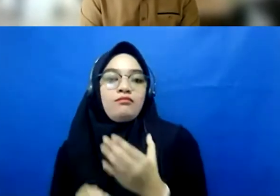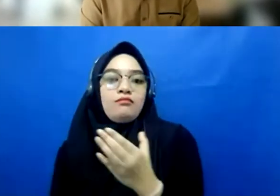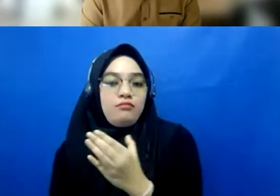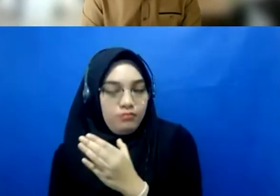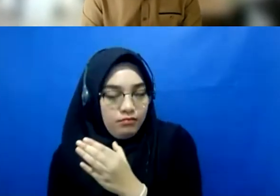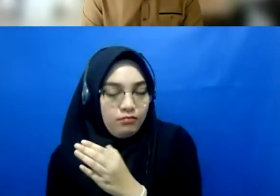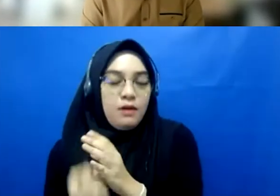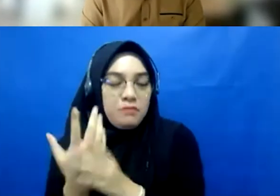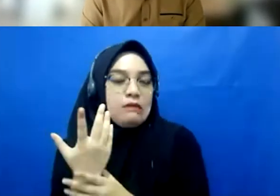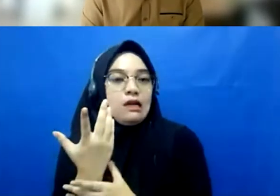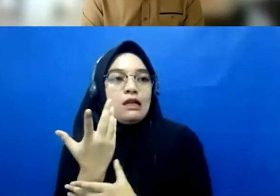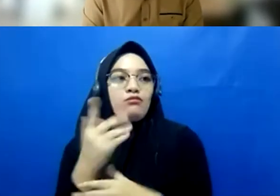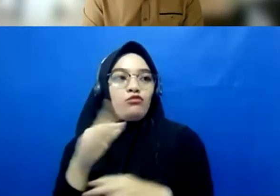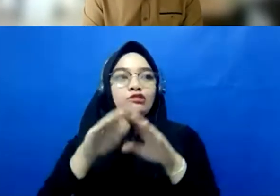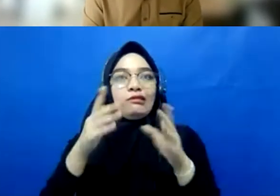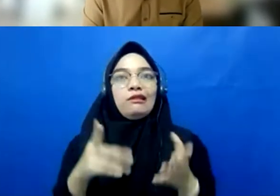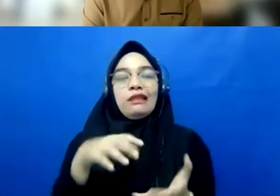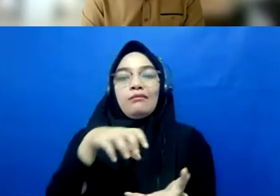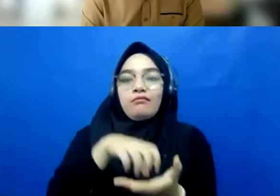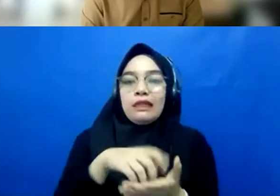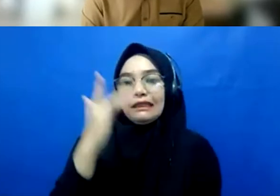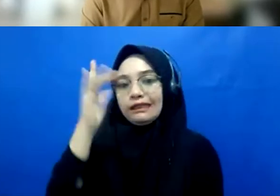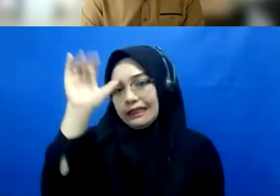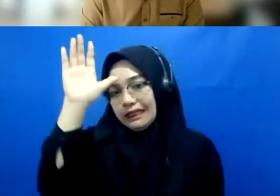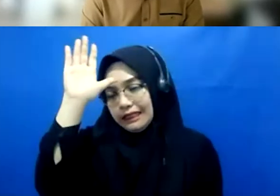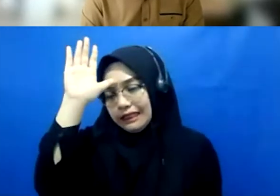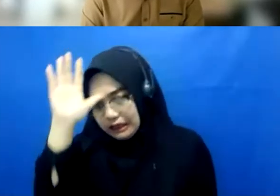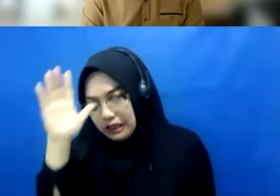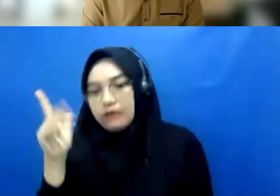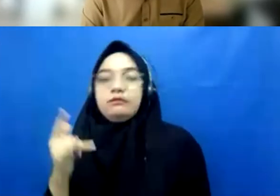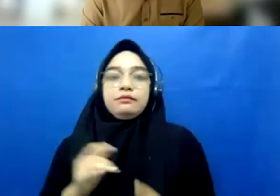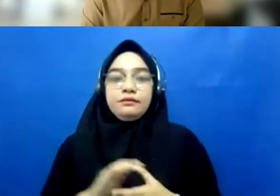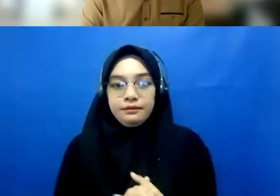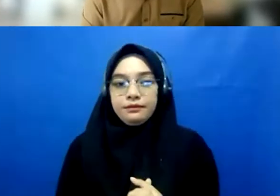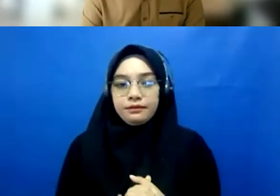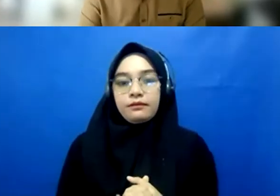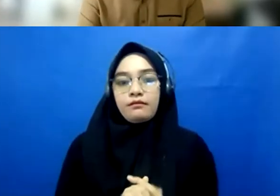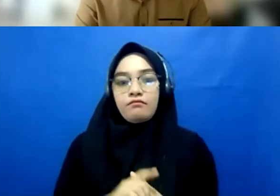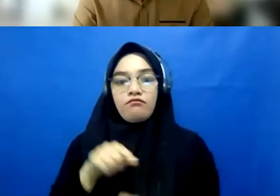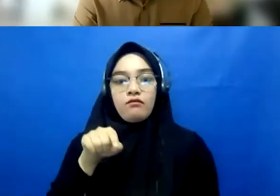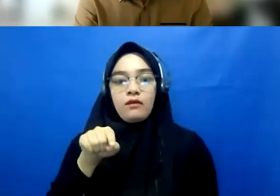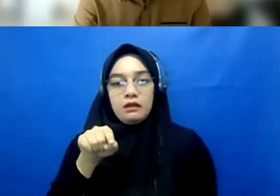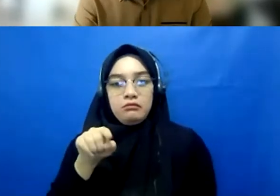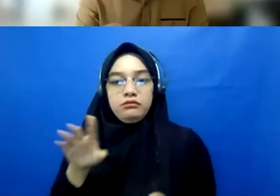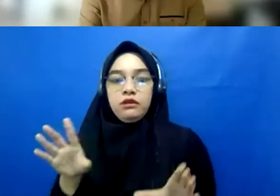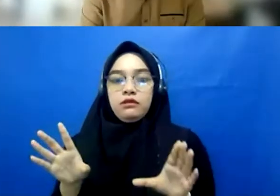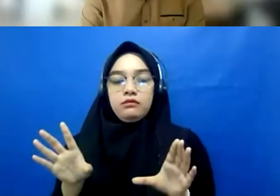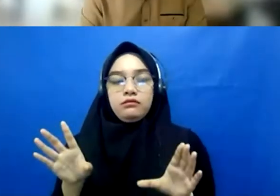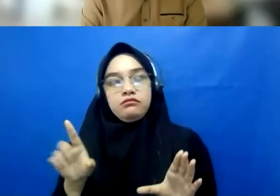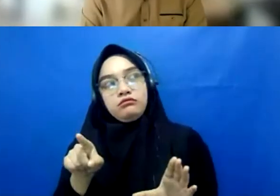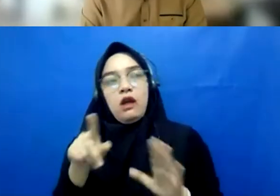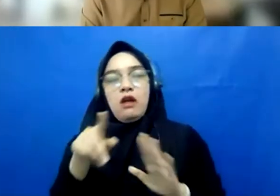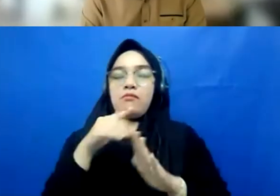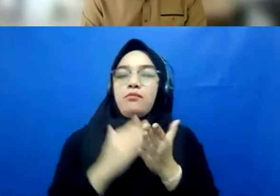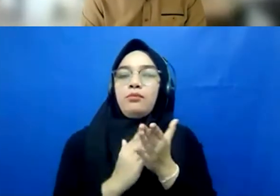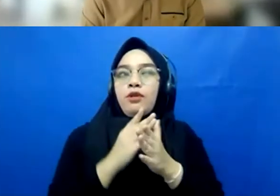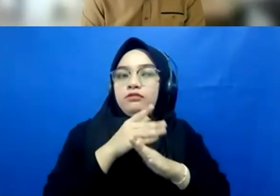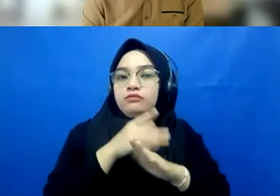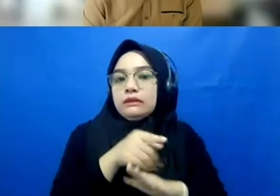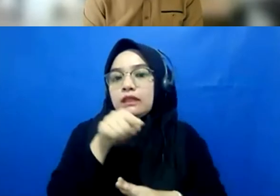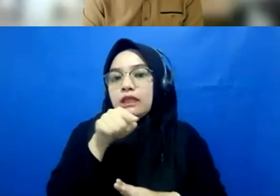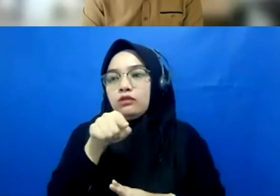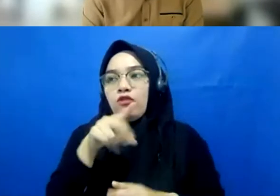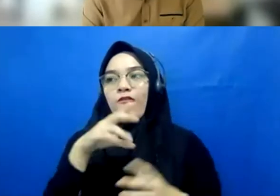he lectures in the SP Giant Center of Management. Project Dignity is a social enterprise